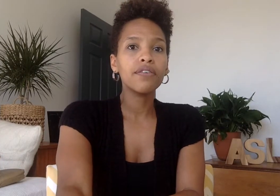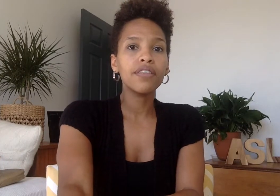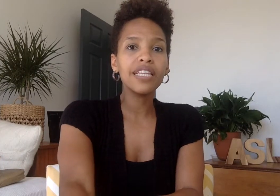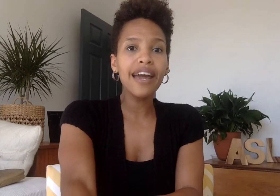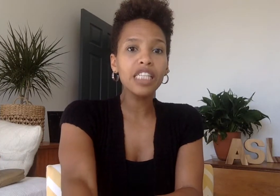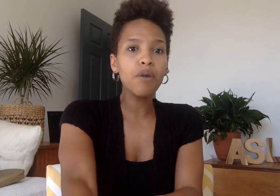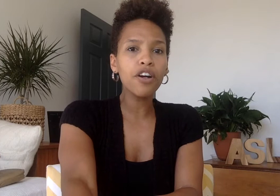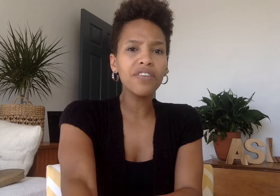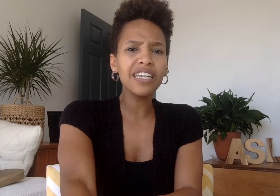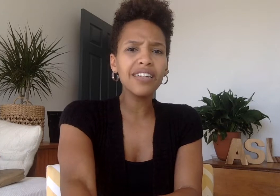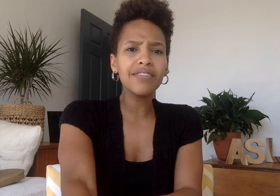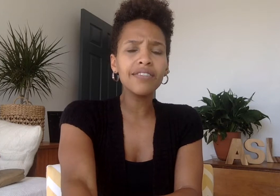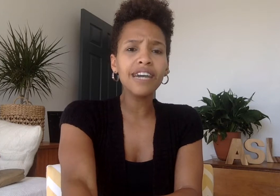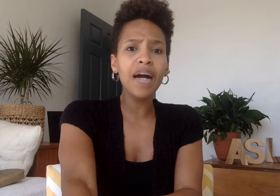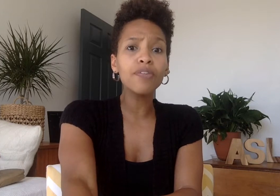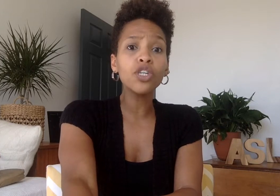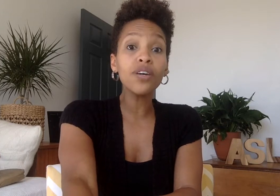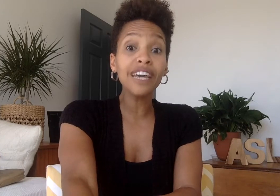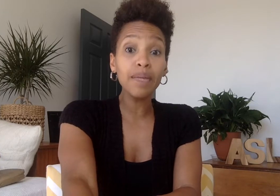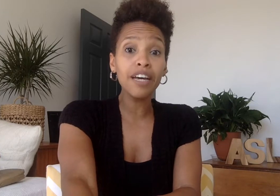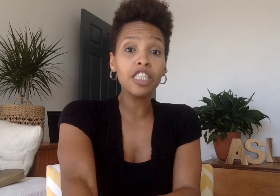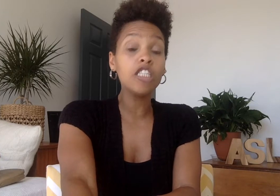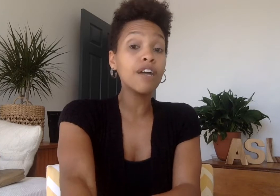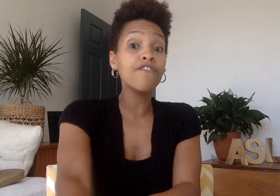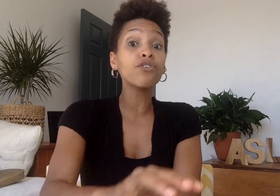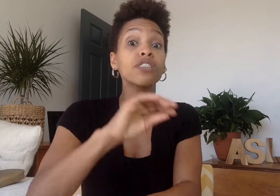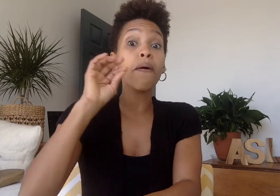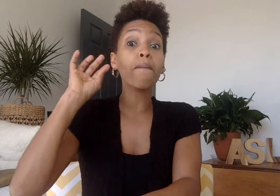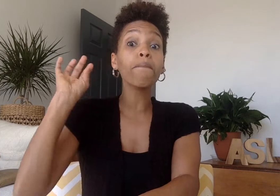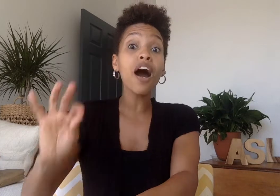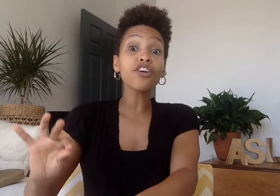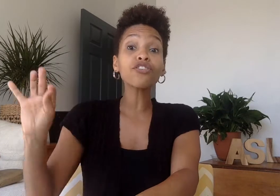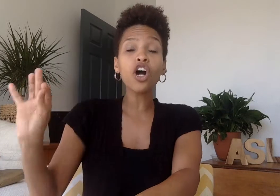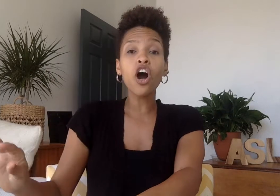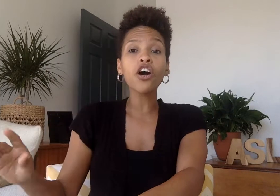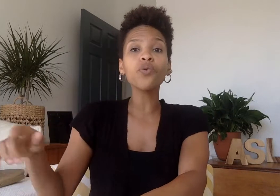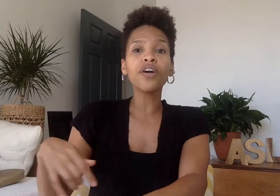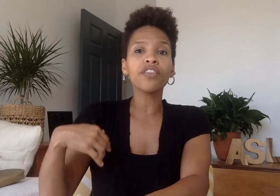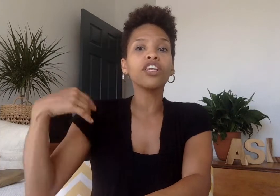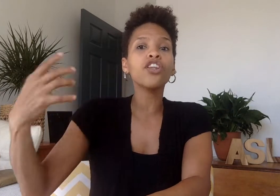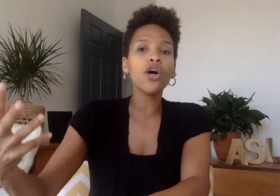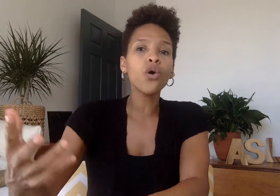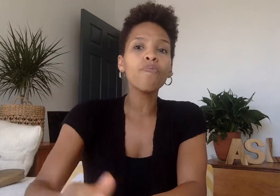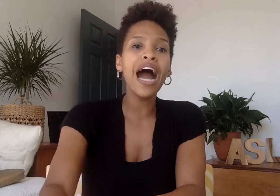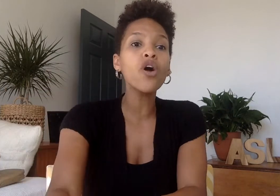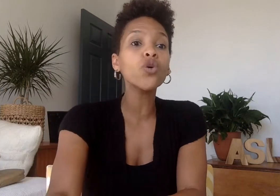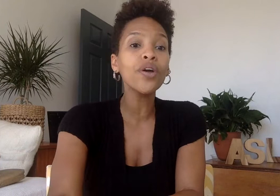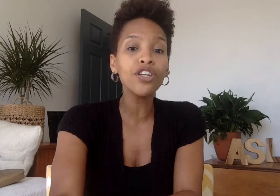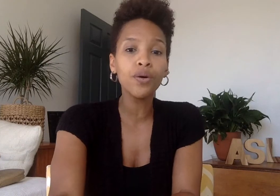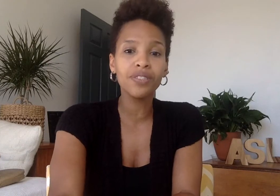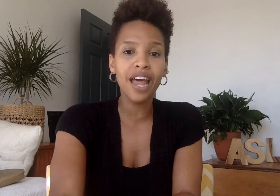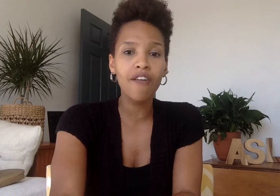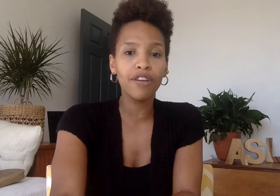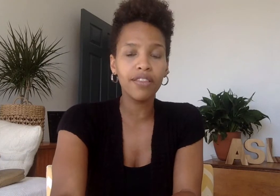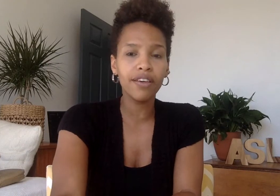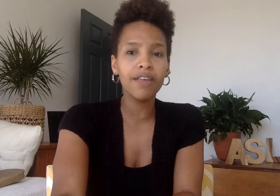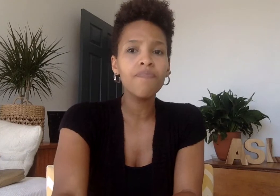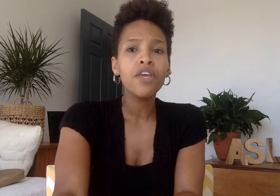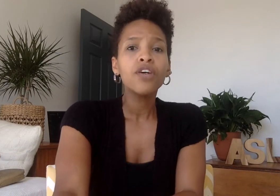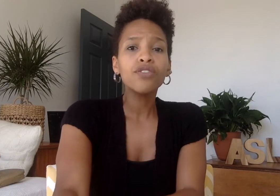The next part of it is, I was so excited because it's my first modern car with, power windows and everything. So